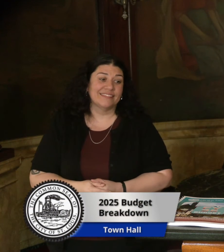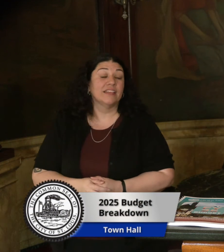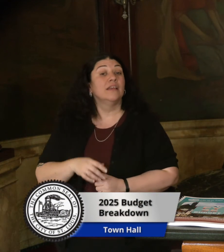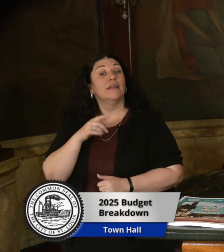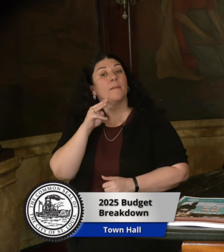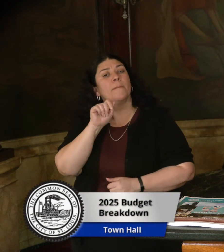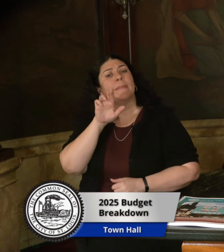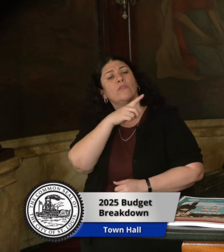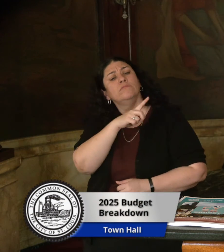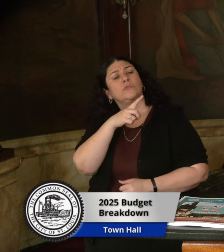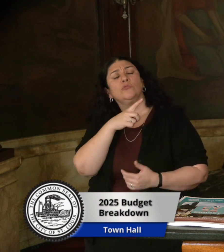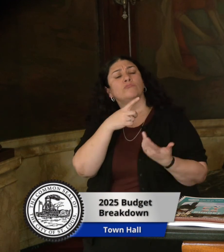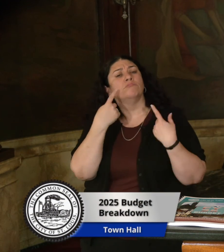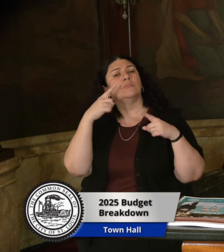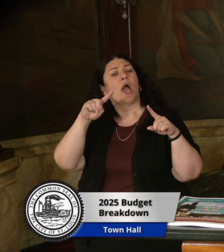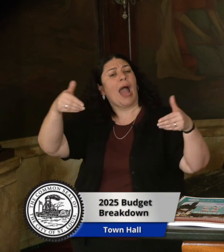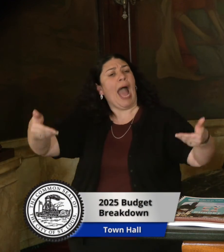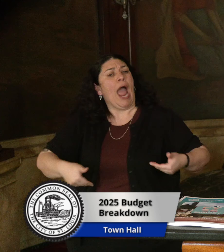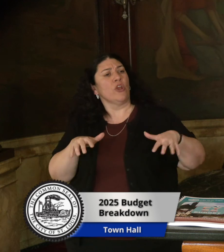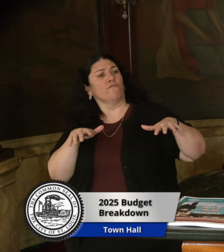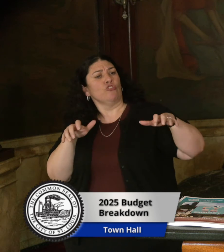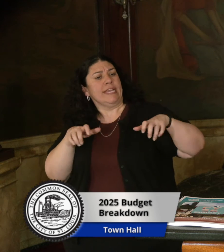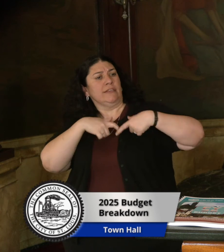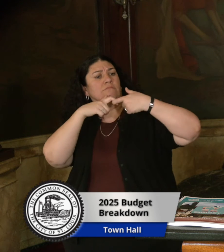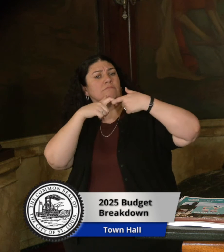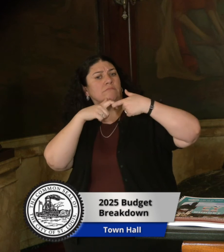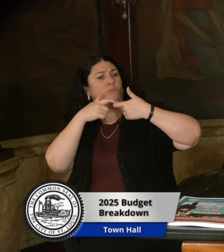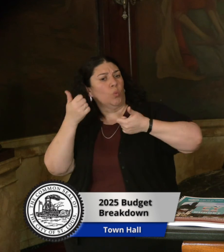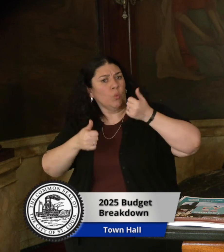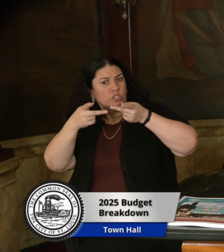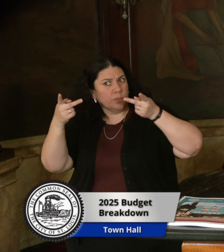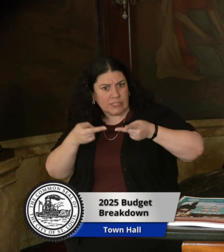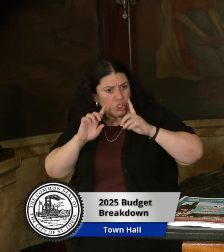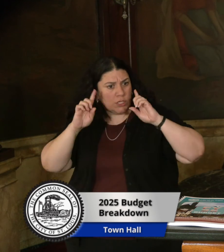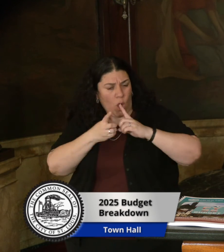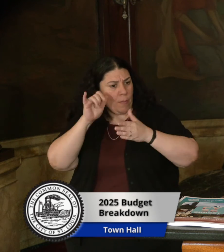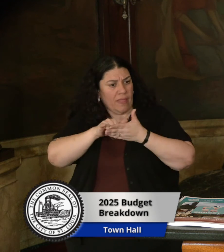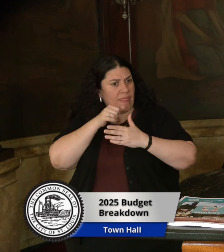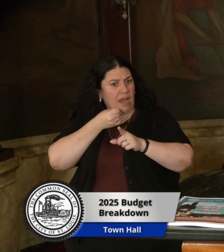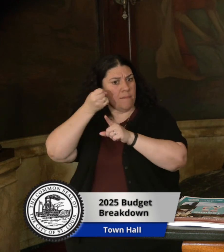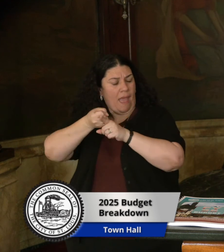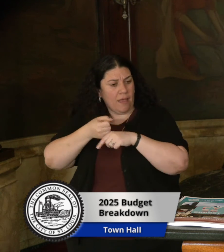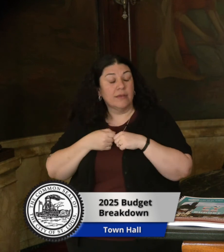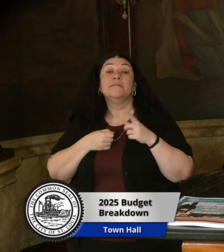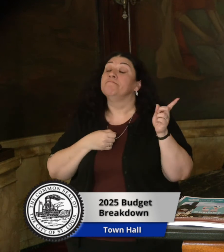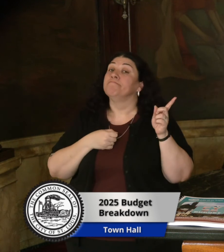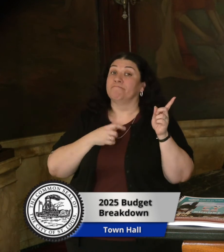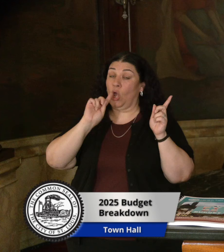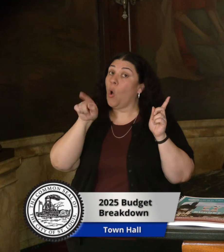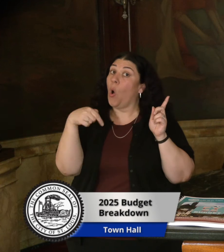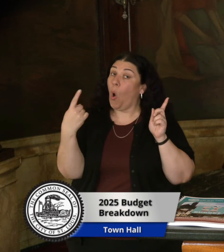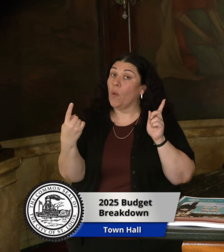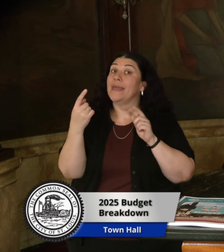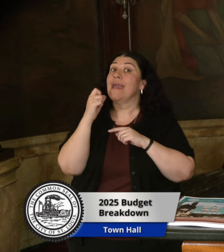Mayor, you announced a hiring freeze a few weeks ago. What positions and departments does that affect? That only